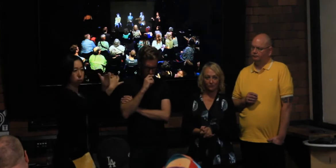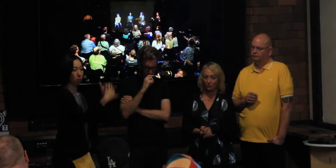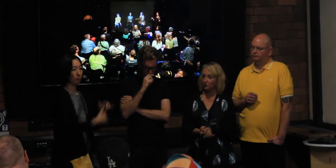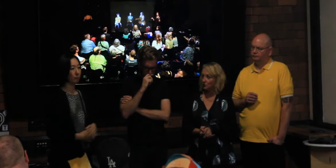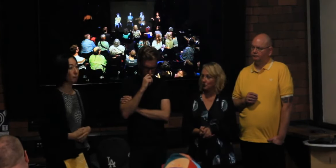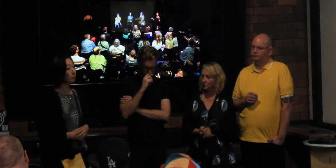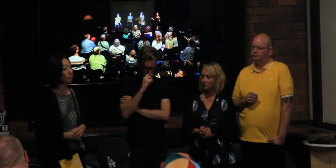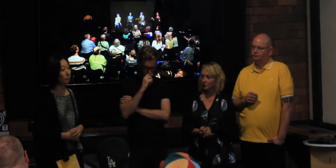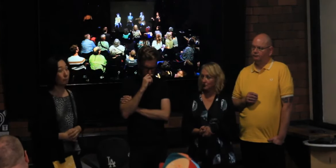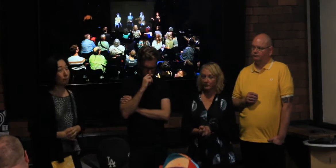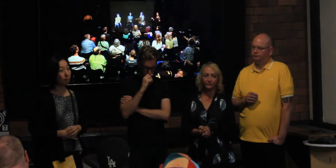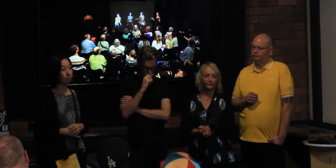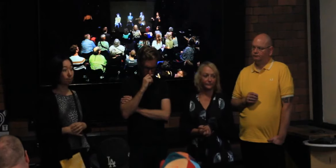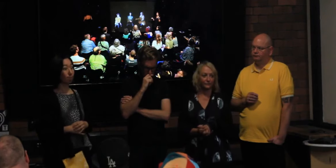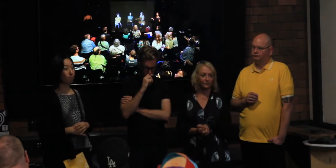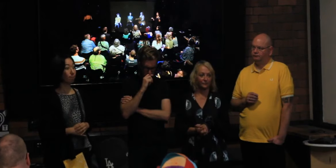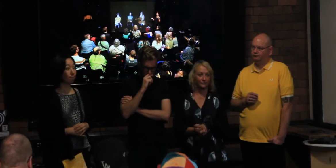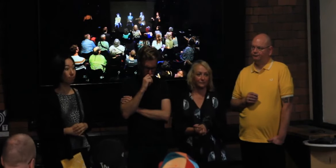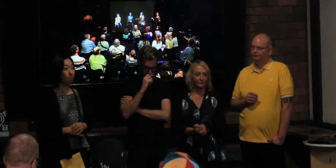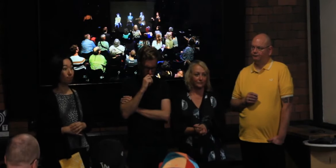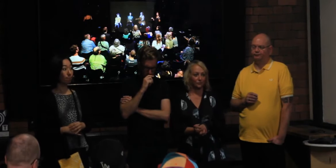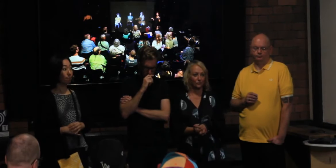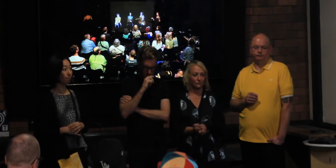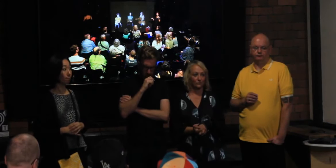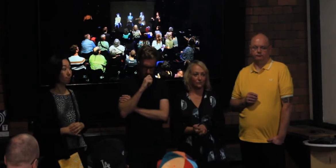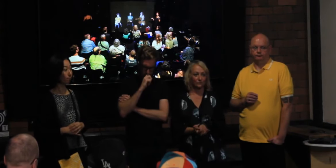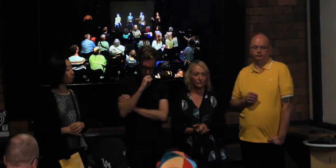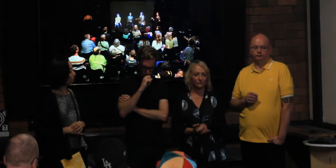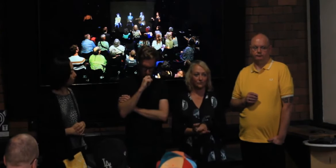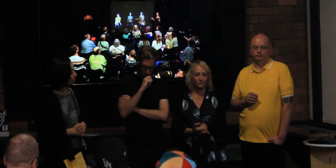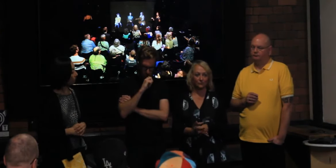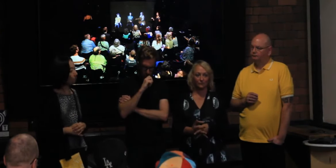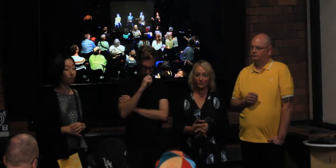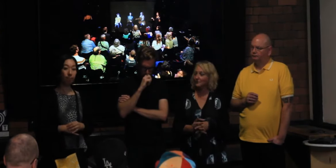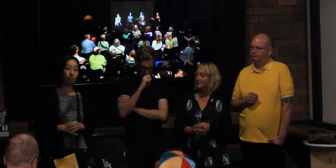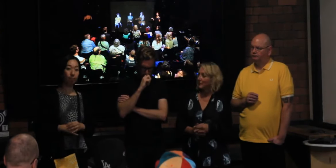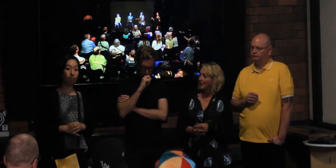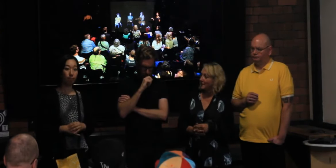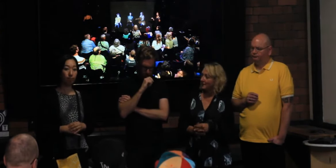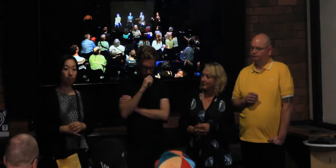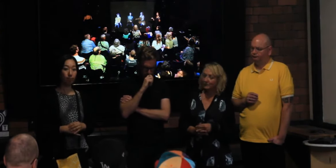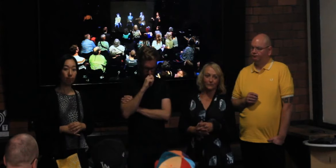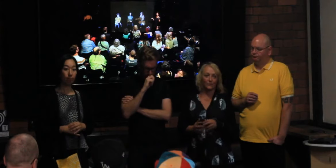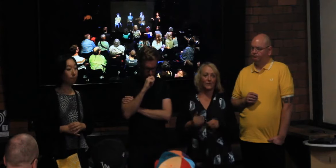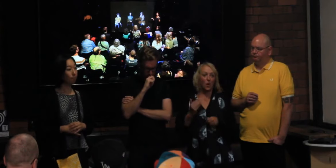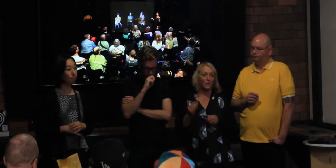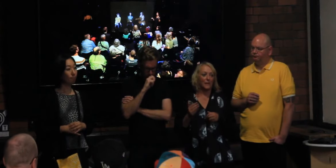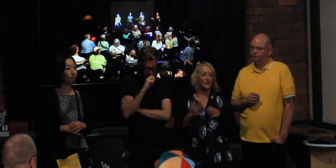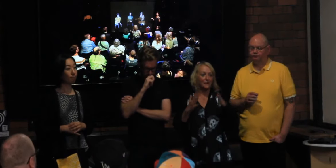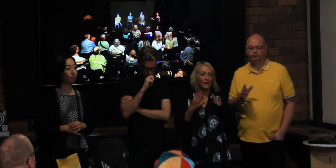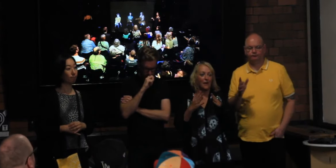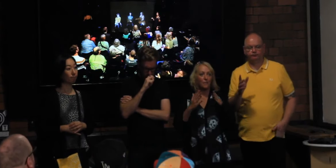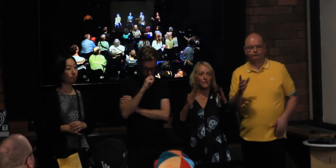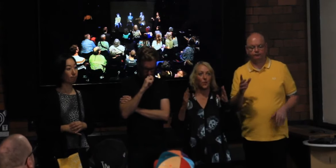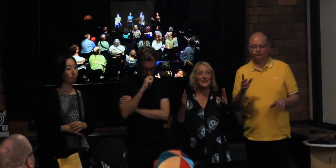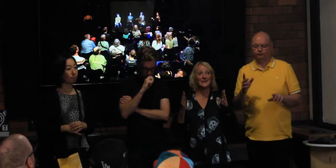the animation to kind of hook into it to provide something more coherent. There's one piece